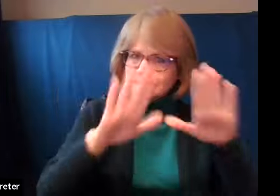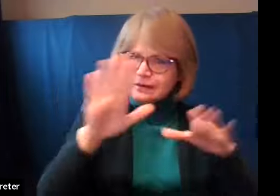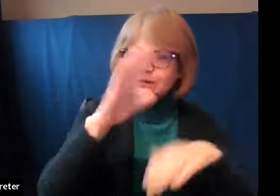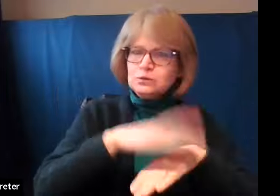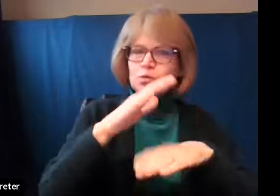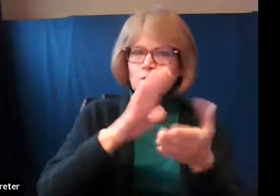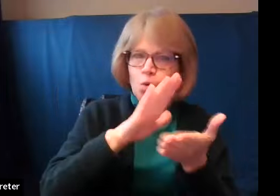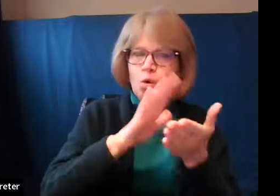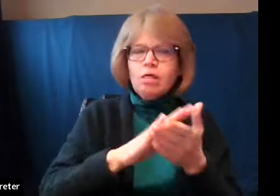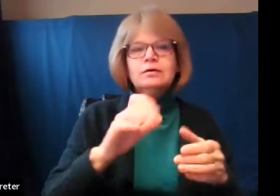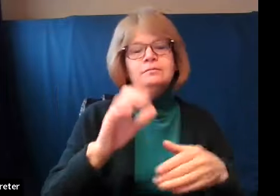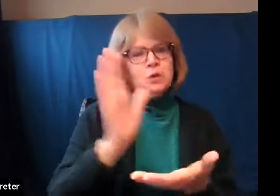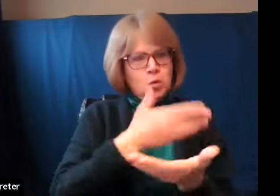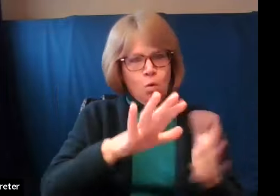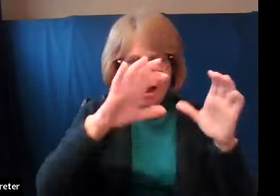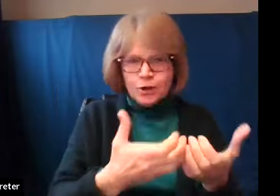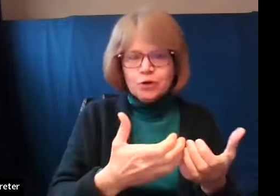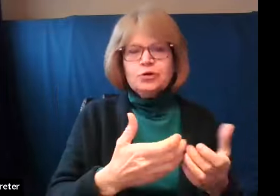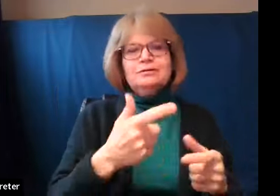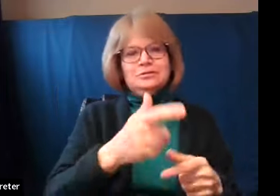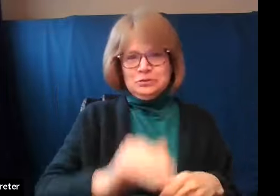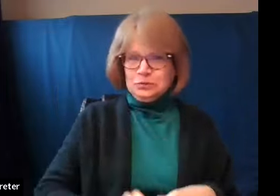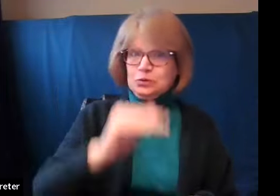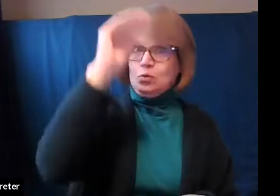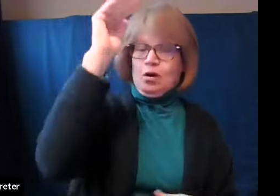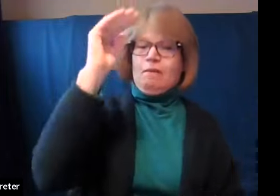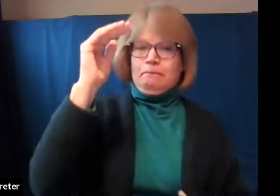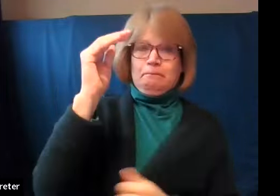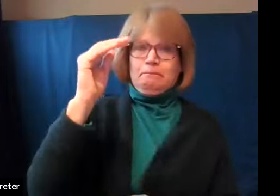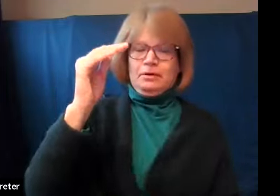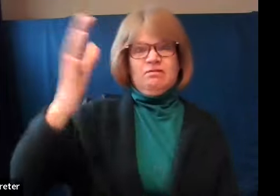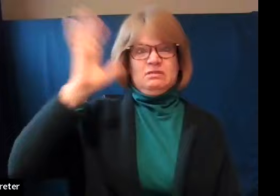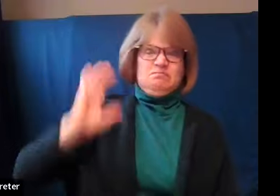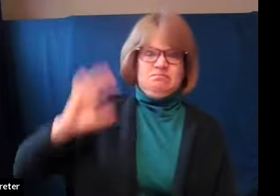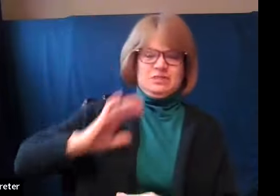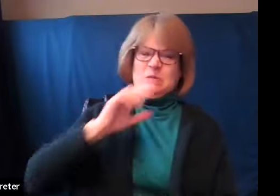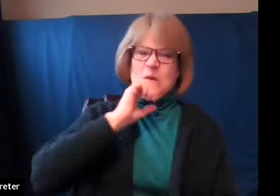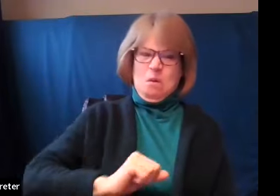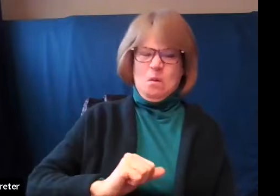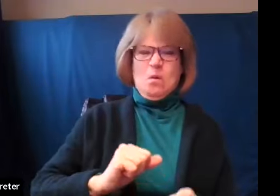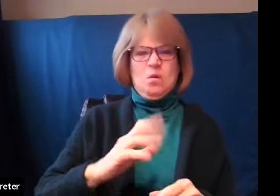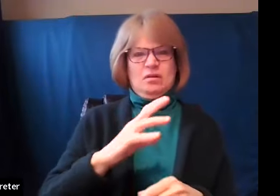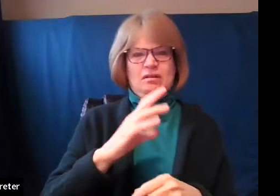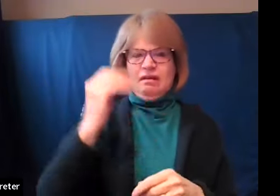choir member who grew up with the Apostle Paul and owned a face with less warmth than the statuary lining the church's